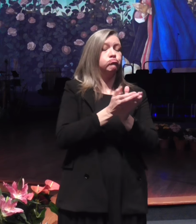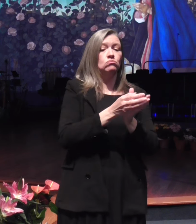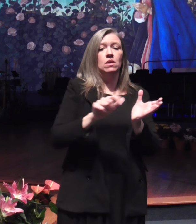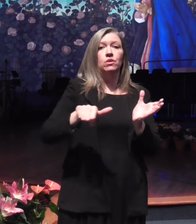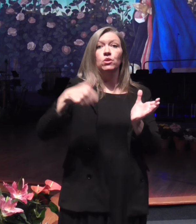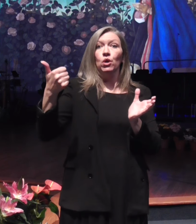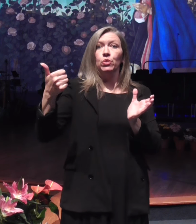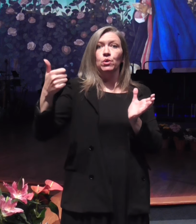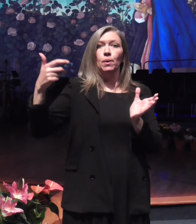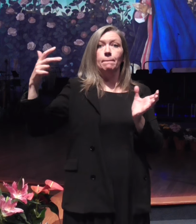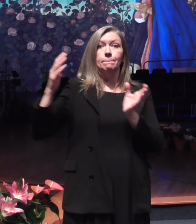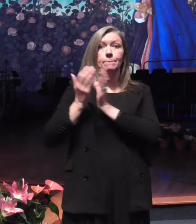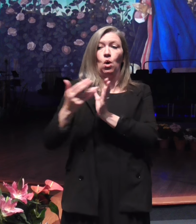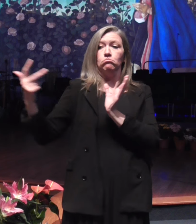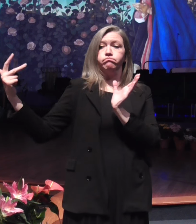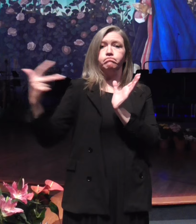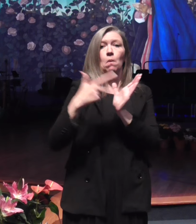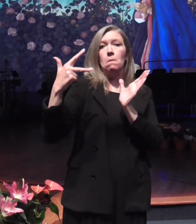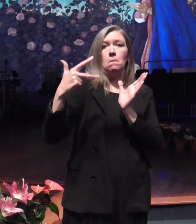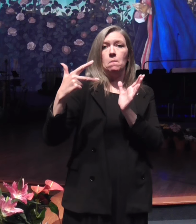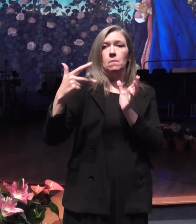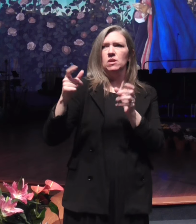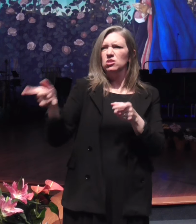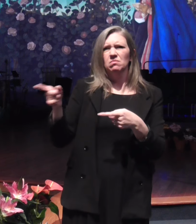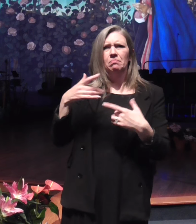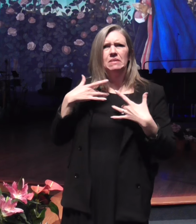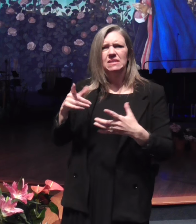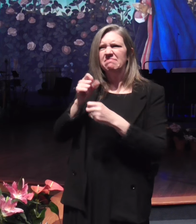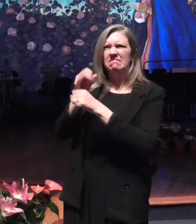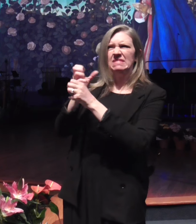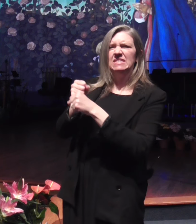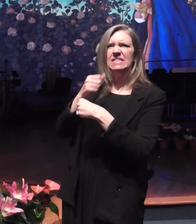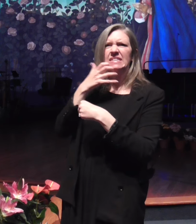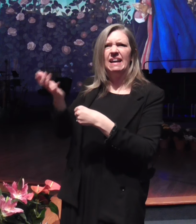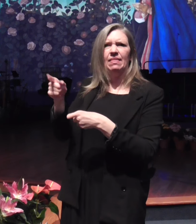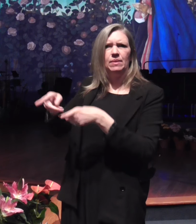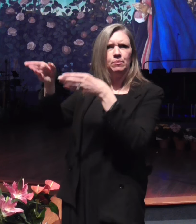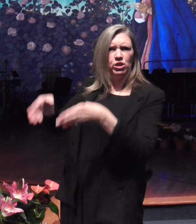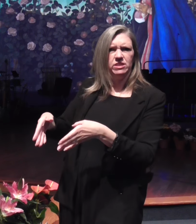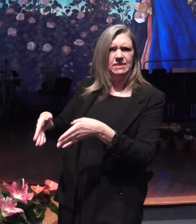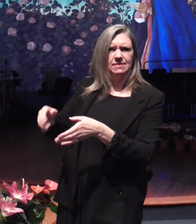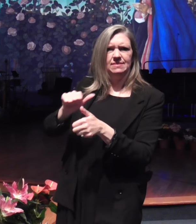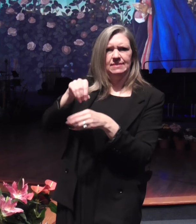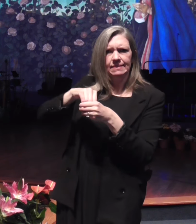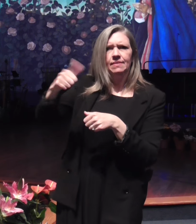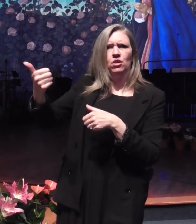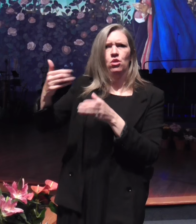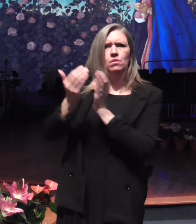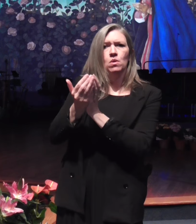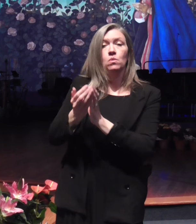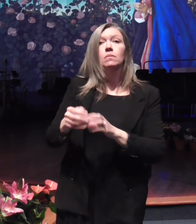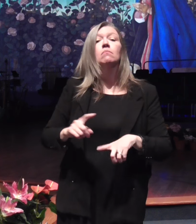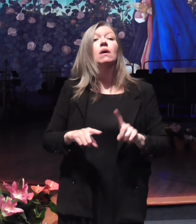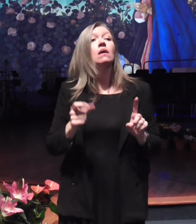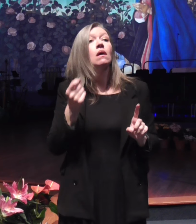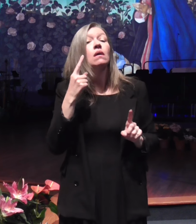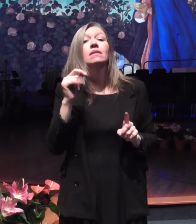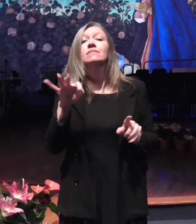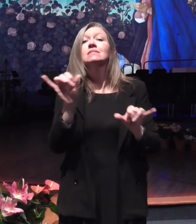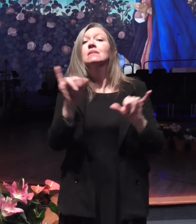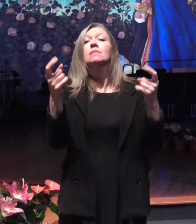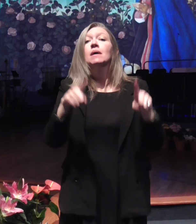person. But if an empty boat runs into you on your way across the river, you don't worry about it.